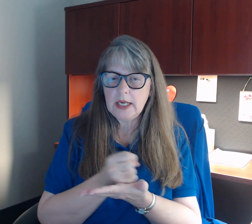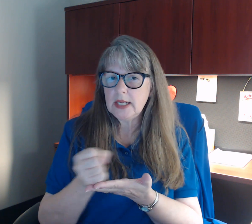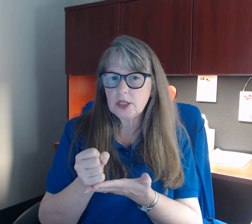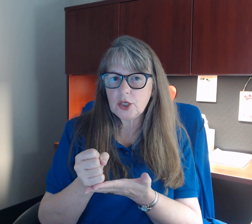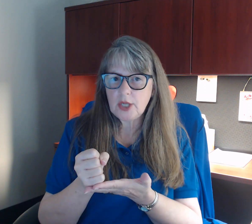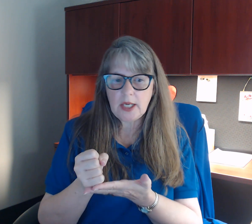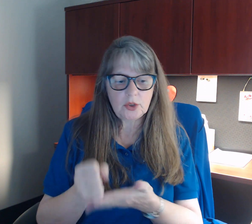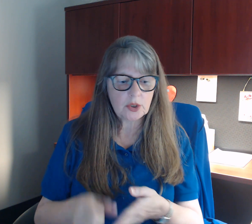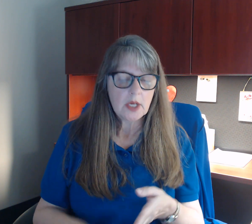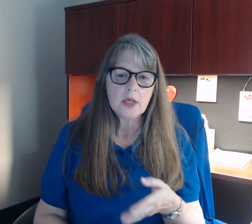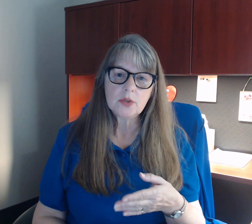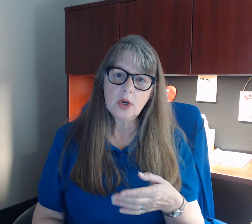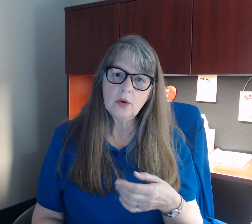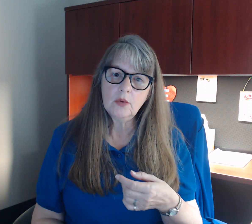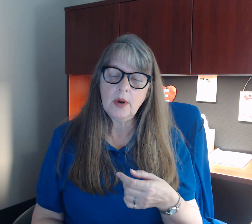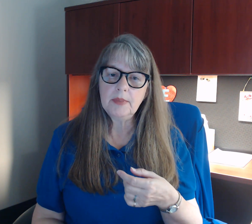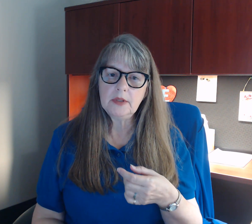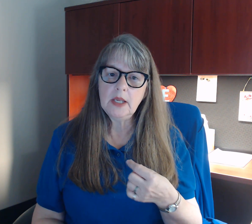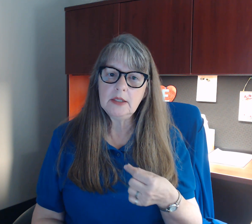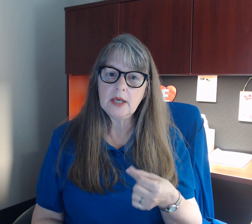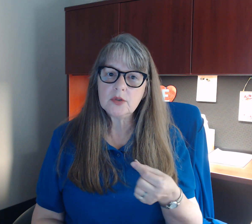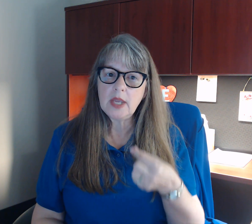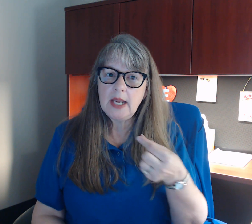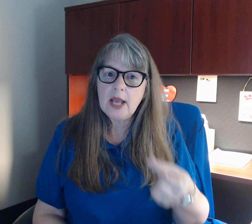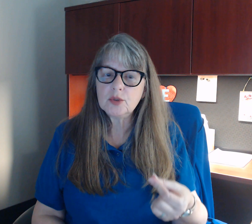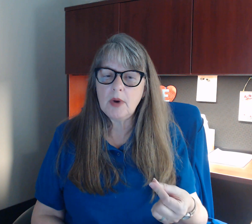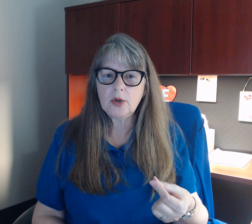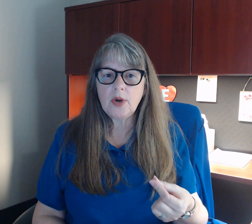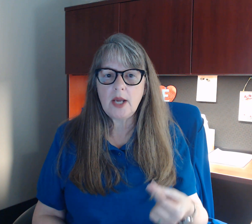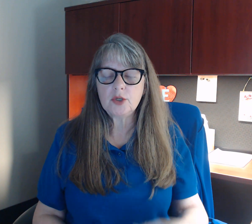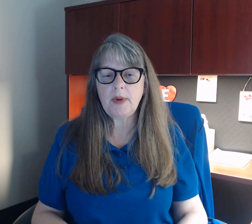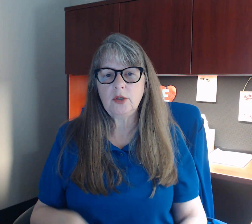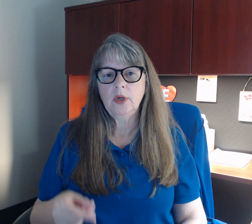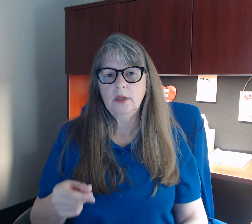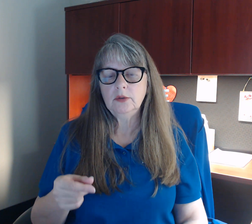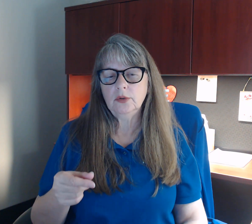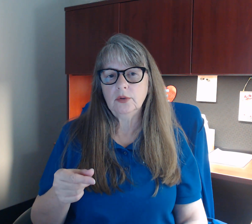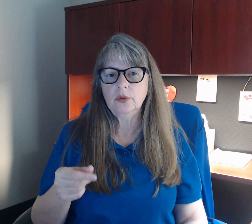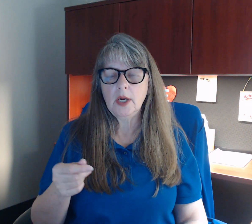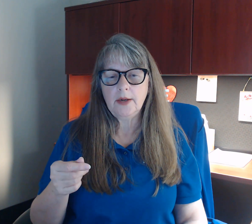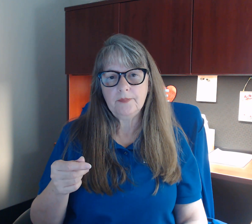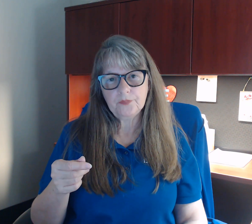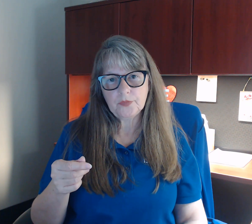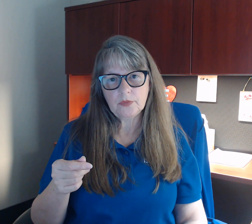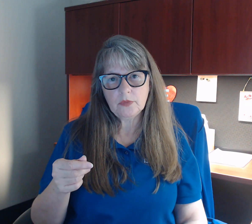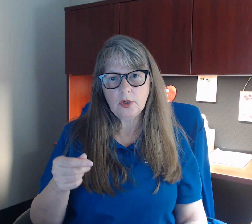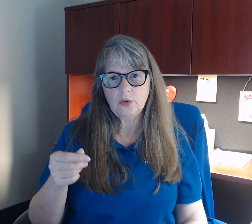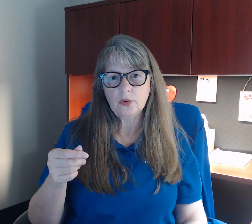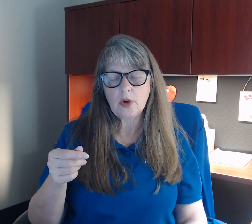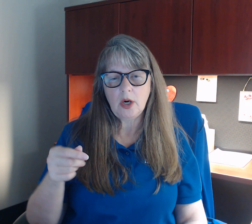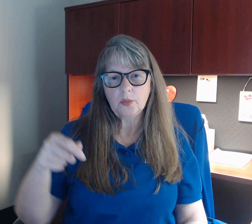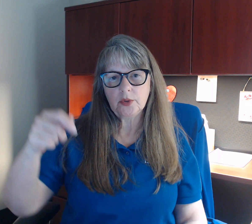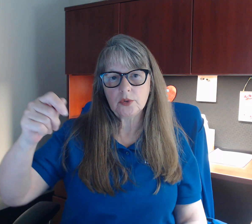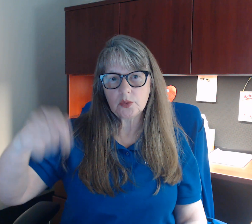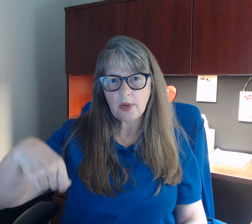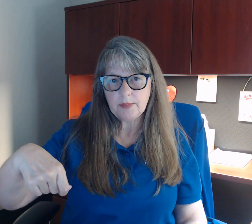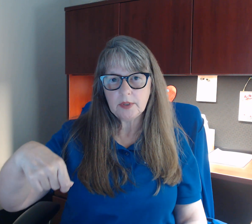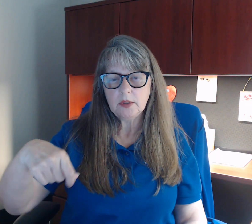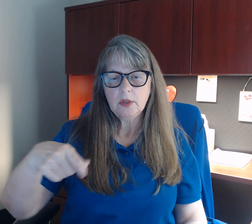not changed. So, but it has modernized by your, your card where you swipe it or